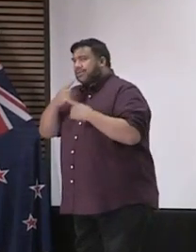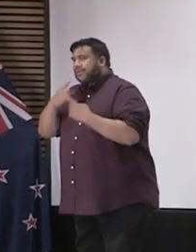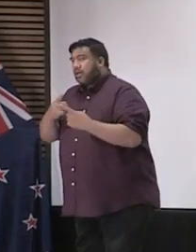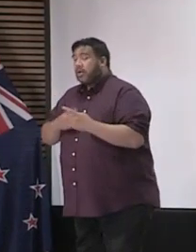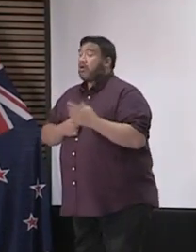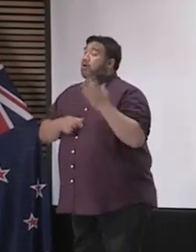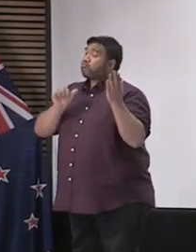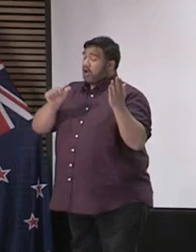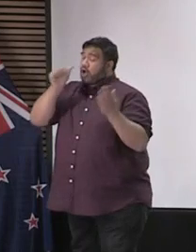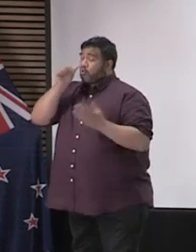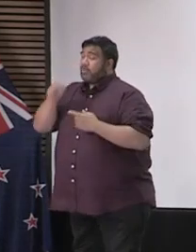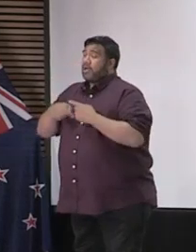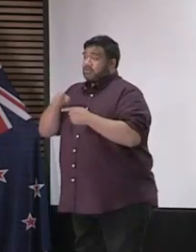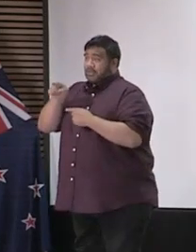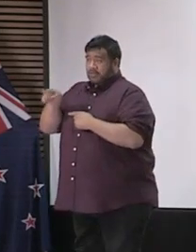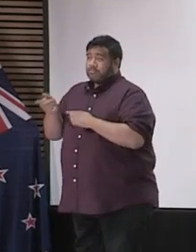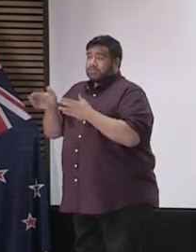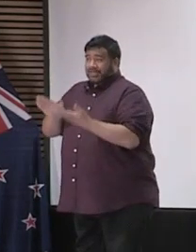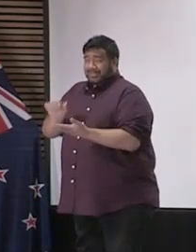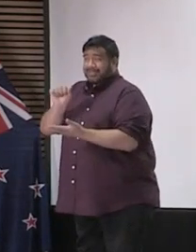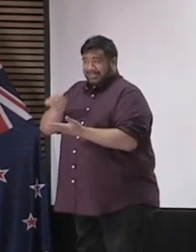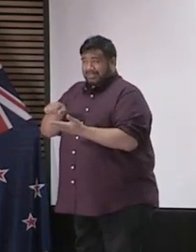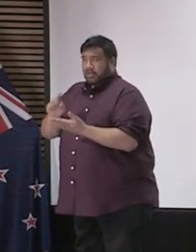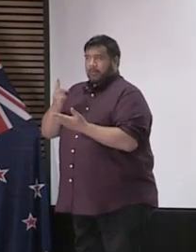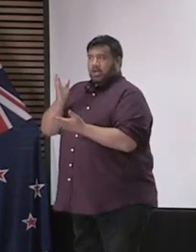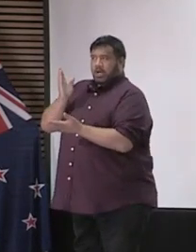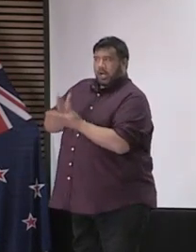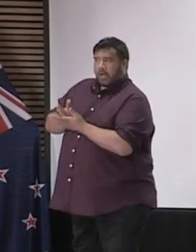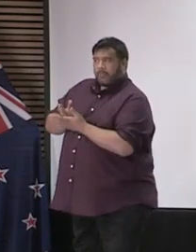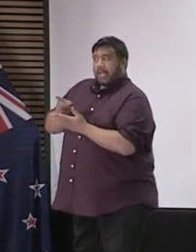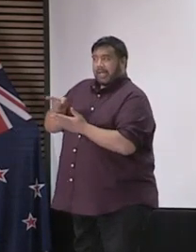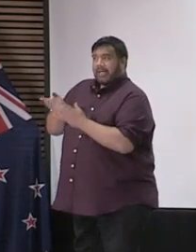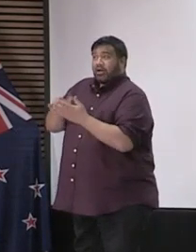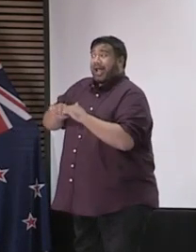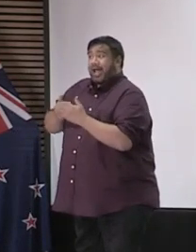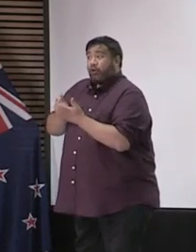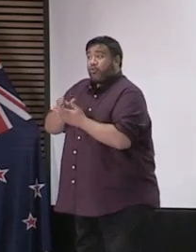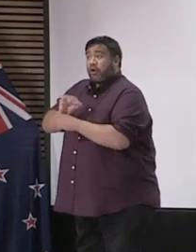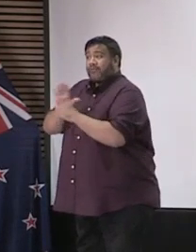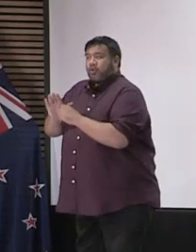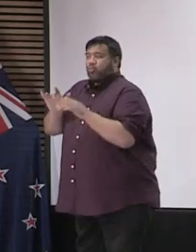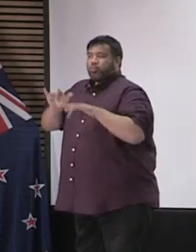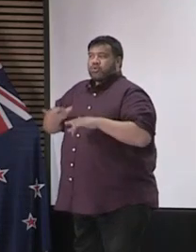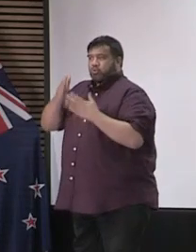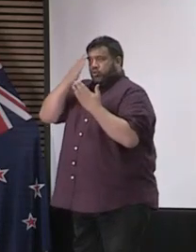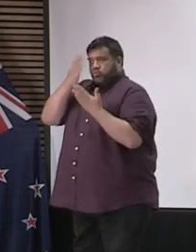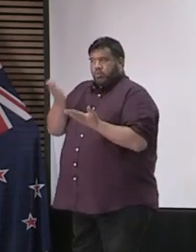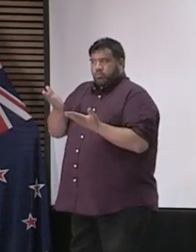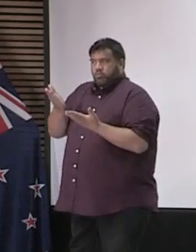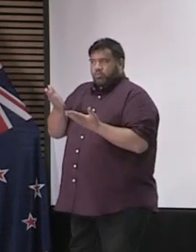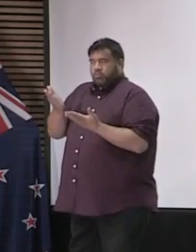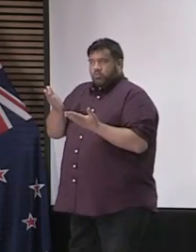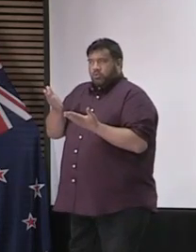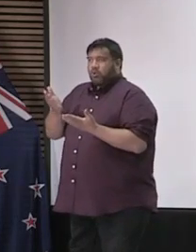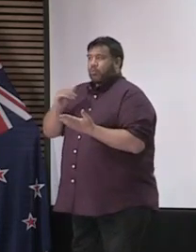confirm the cause of death of that man, and it's still, if we're confident it is from COVID-19, and this would be the first death